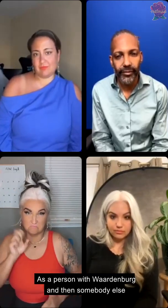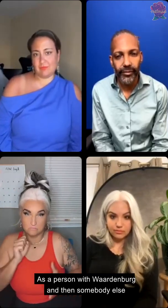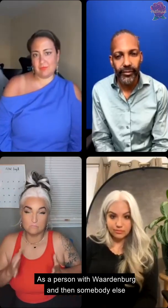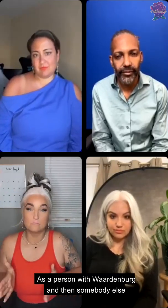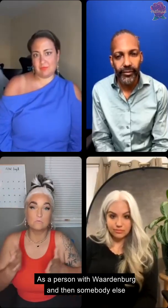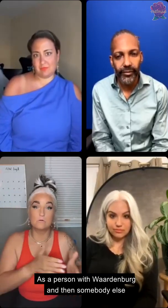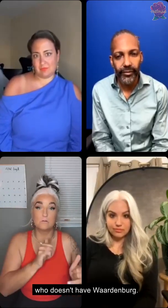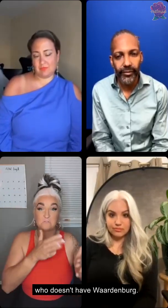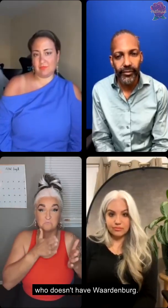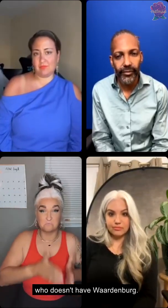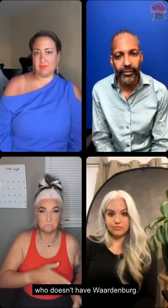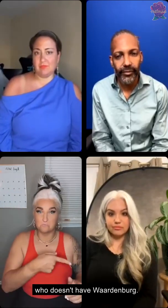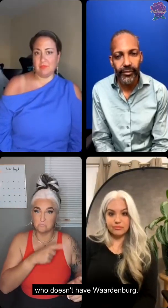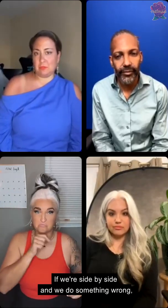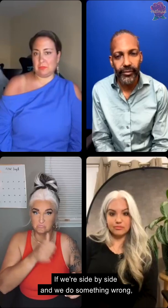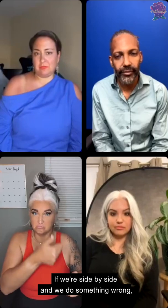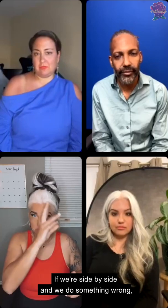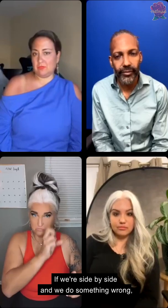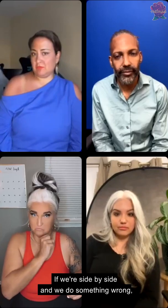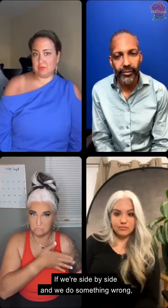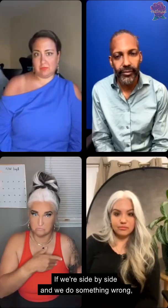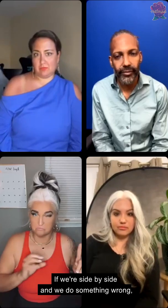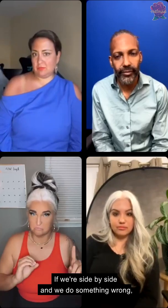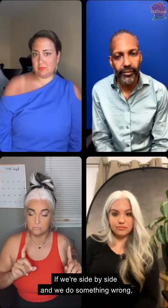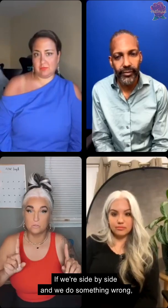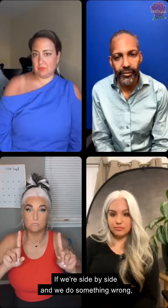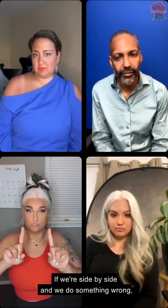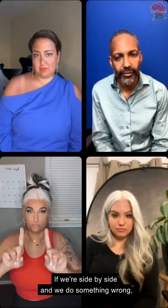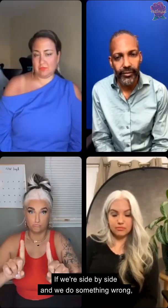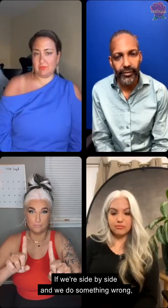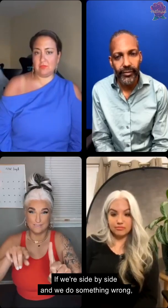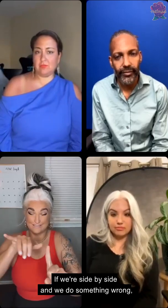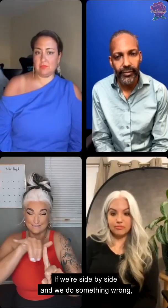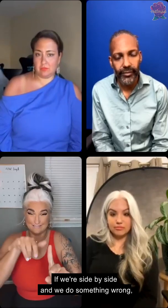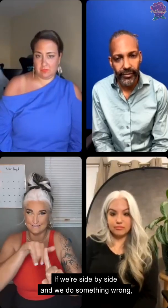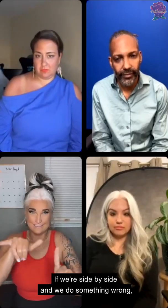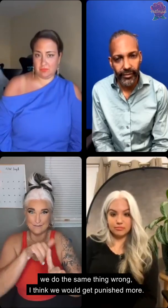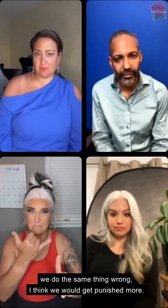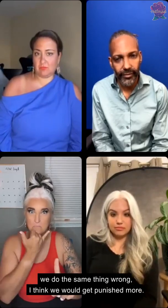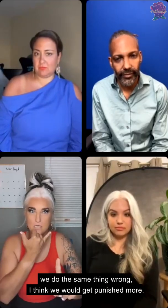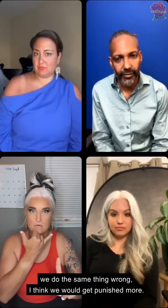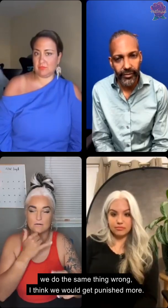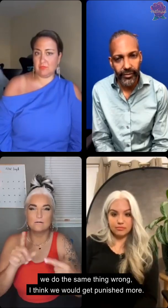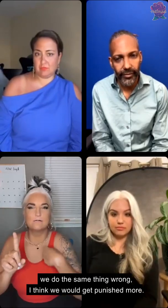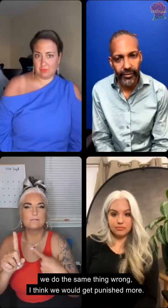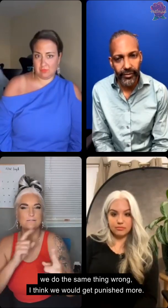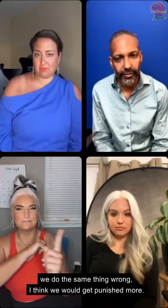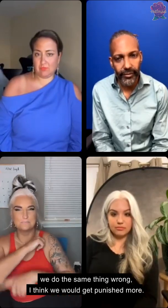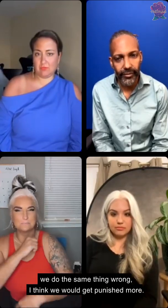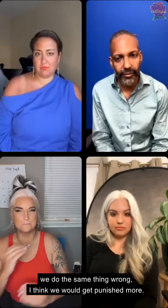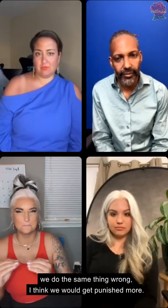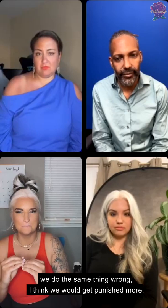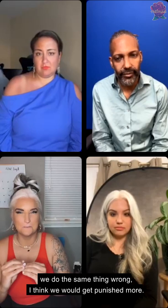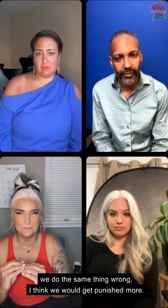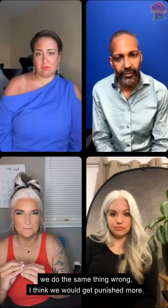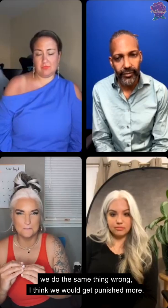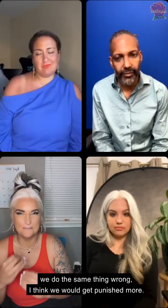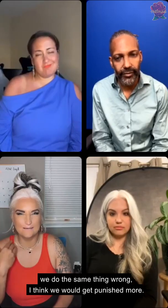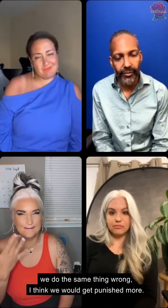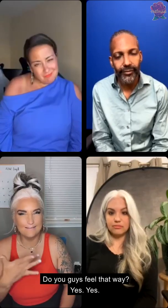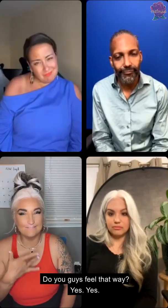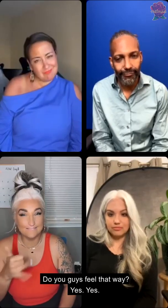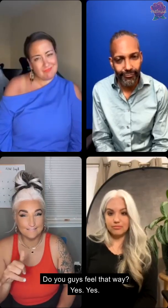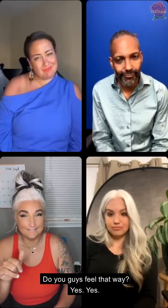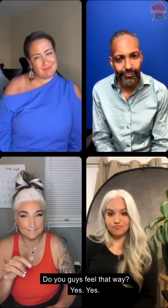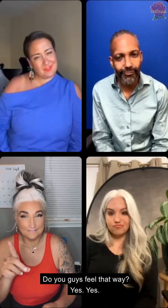as a person with Wardenbergs and then somebody else that doesn't have Wardenbergs, if we're side by side and we do something wrong, we do the same thing wrong, I feel like we